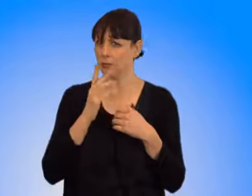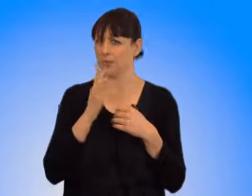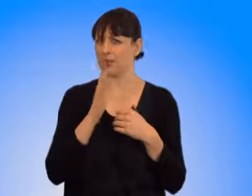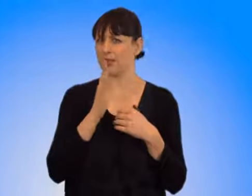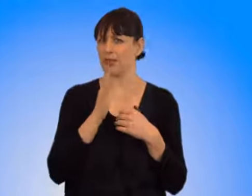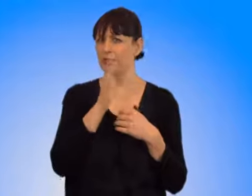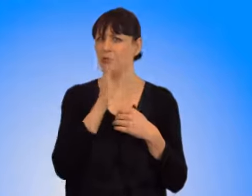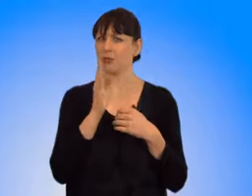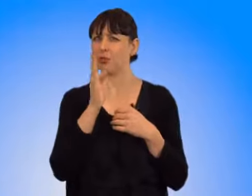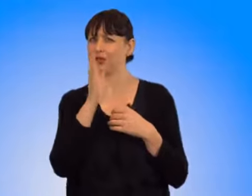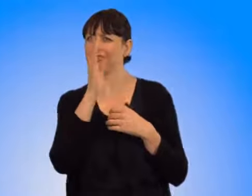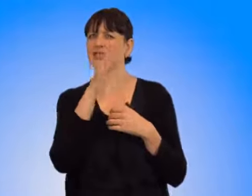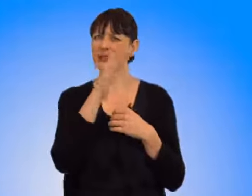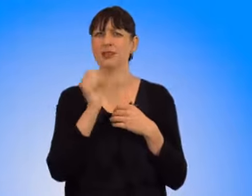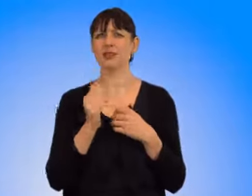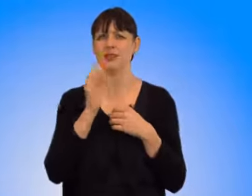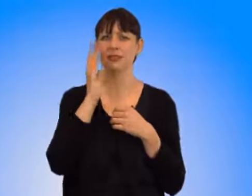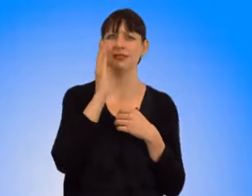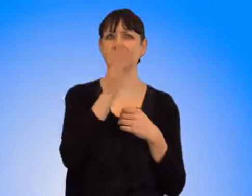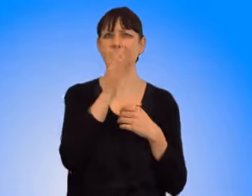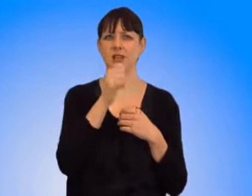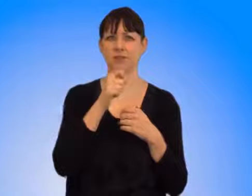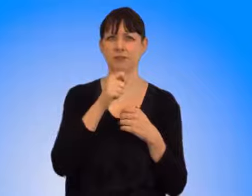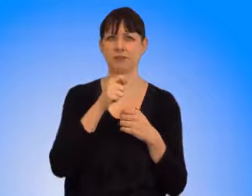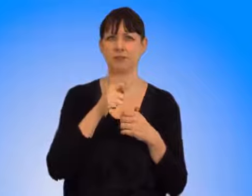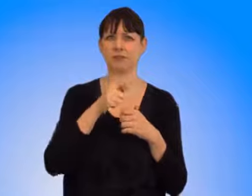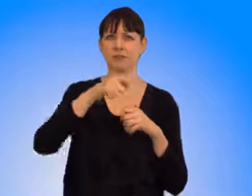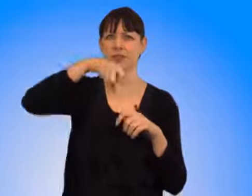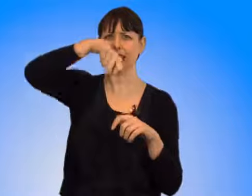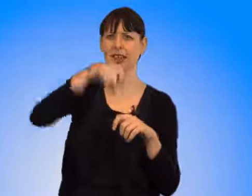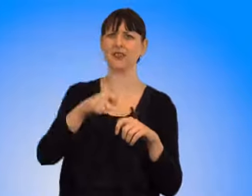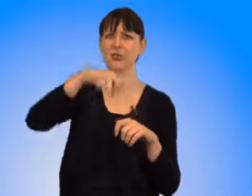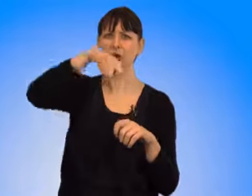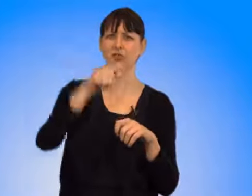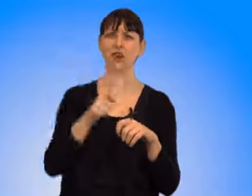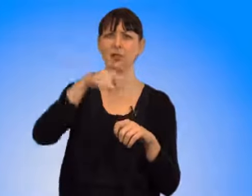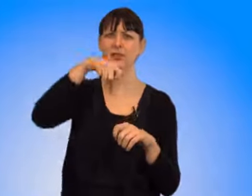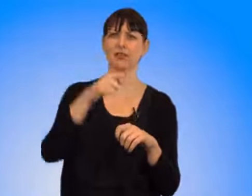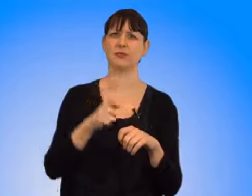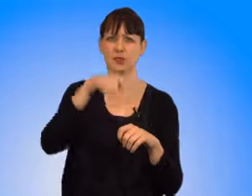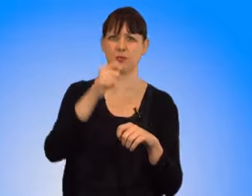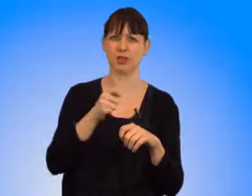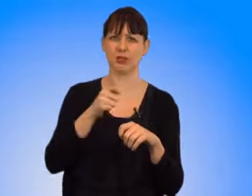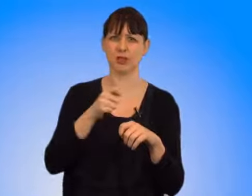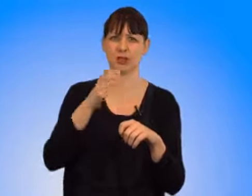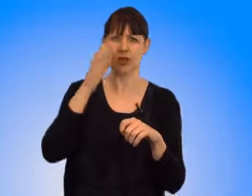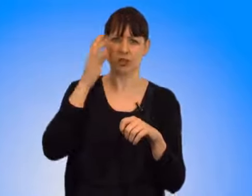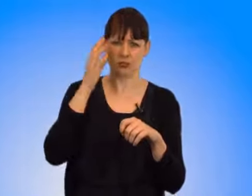and maybe you are watching TV at the same time. And as you are chopping some vegetables, you